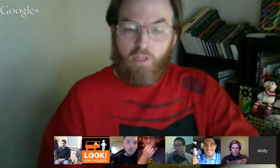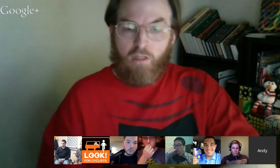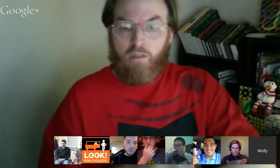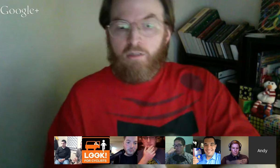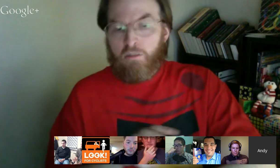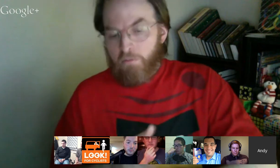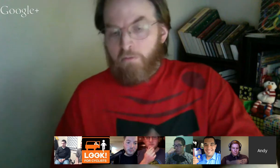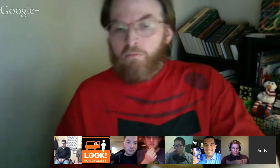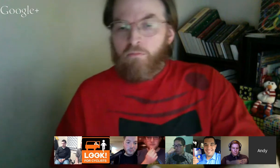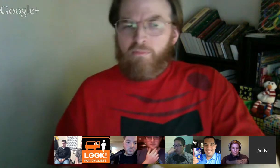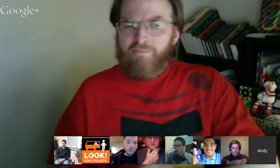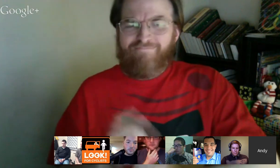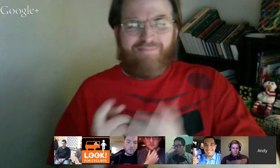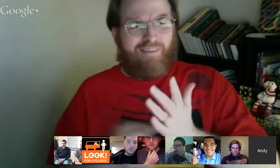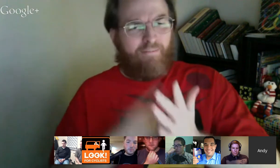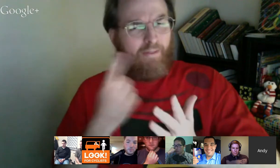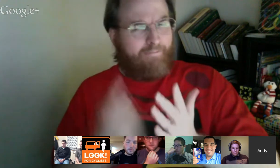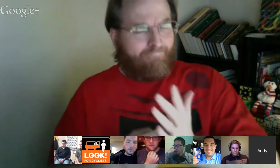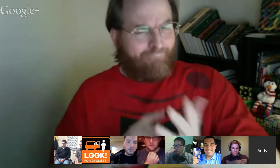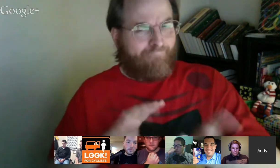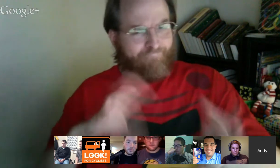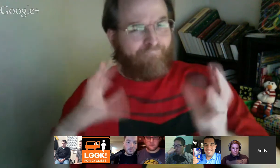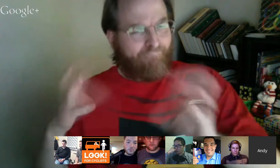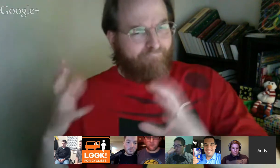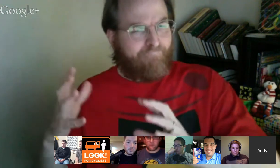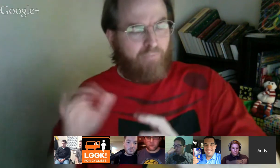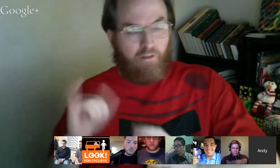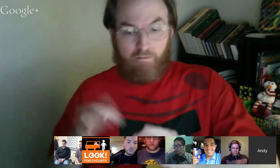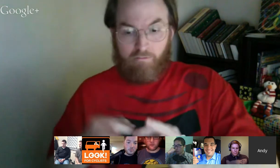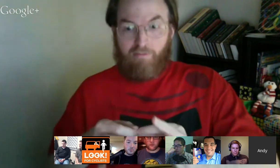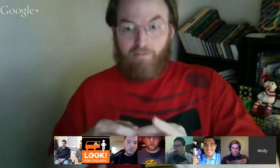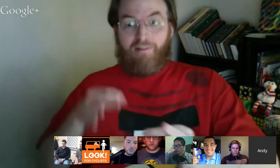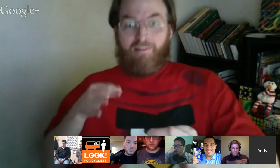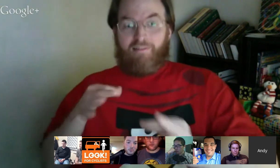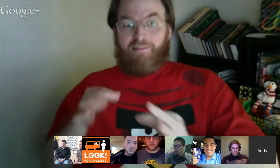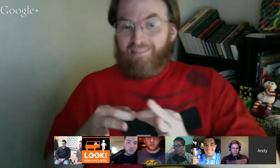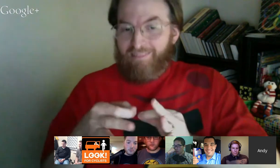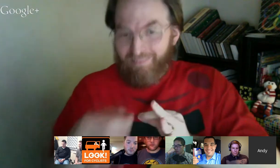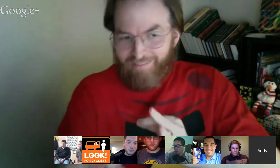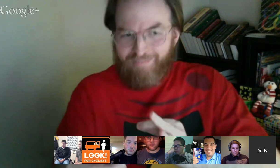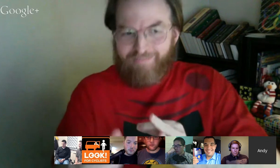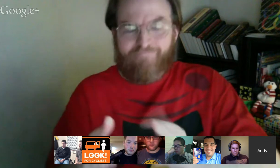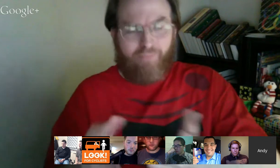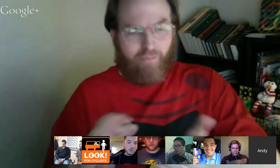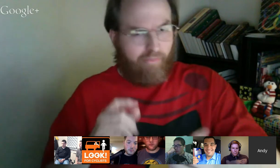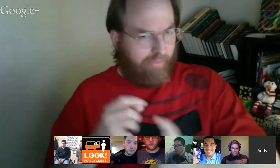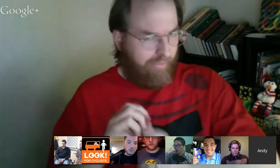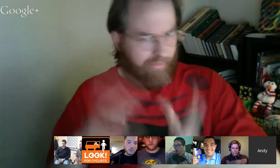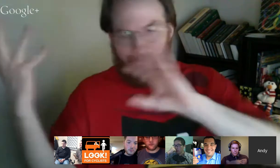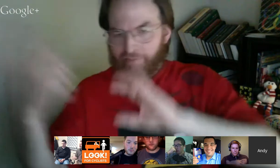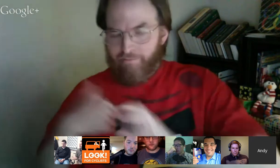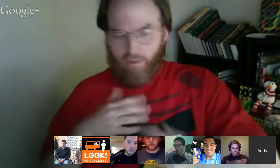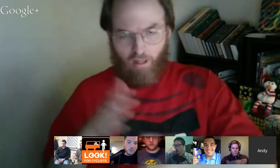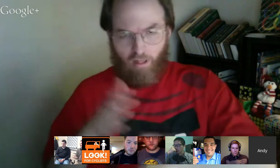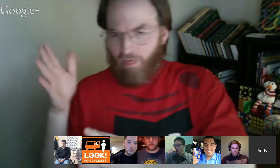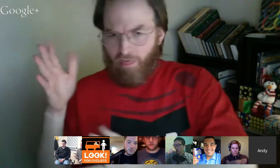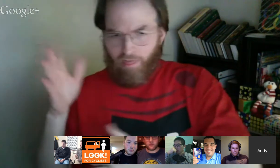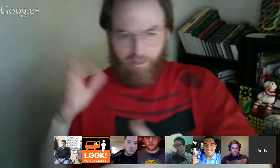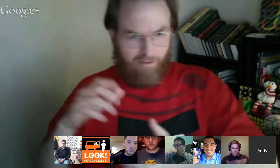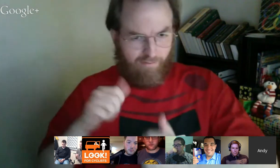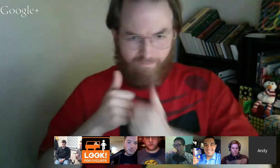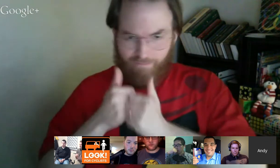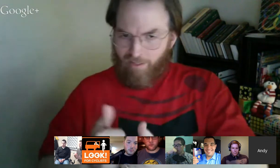you know, that's Netflix captioning on Netflix has vastly been improving, but you know, sometimes still it's a little bit off. Sometimes the timing of